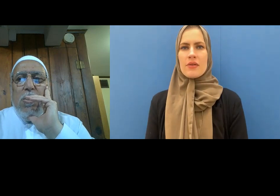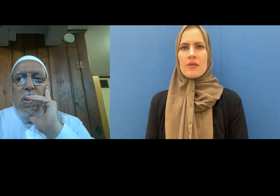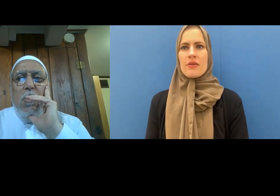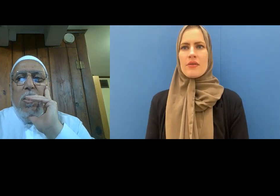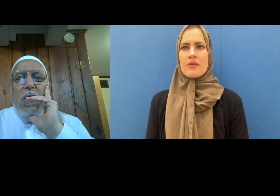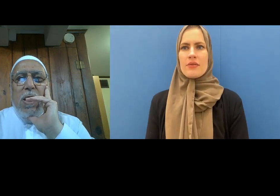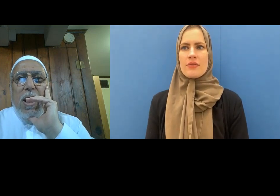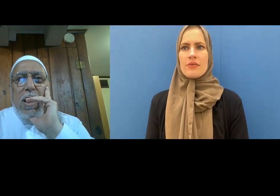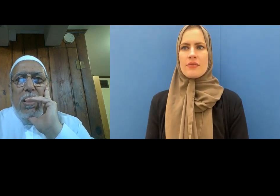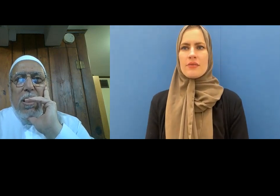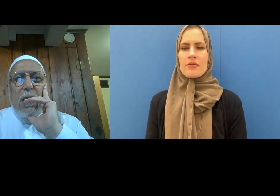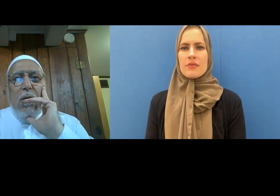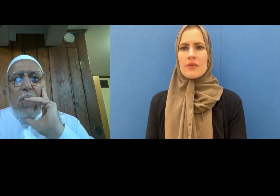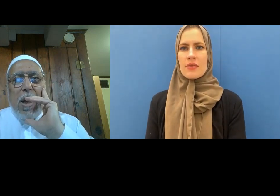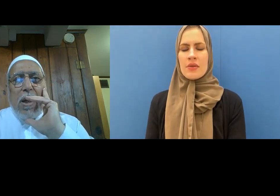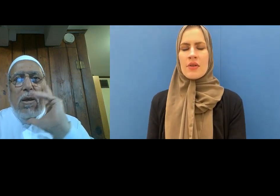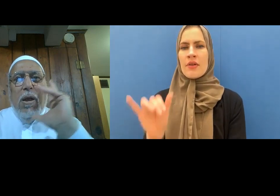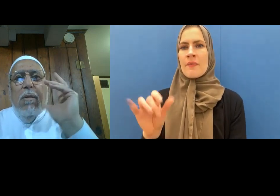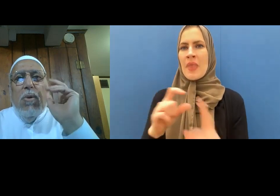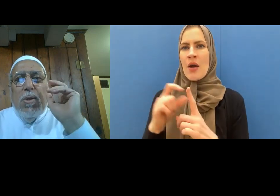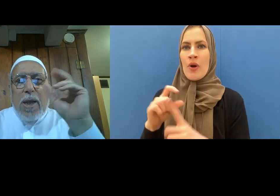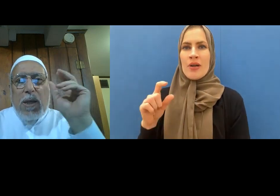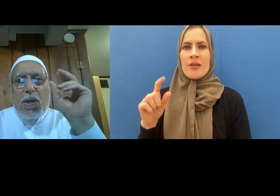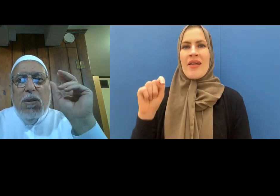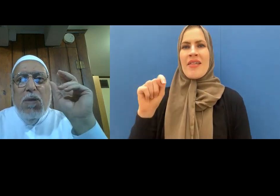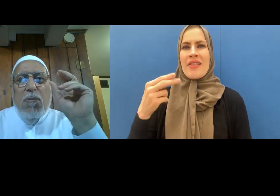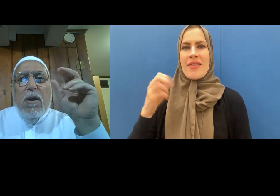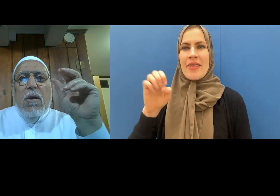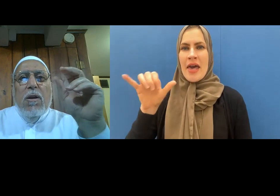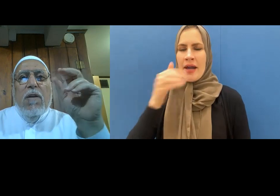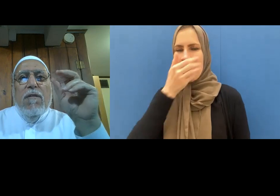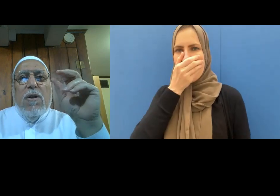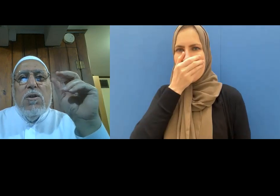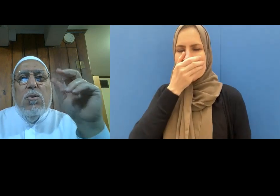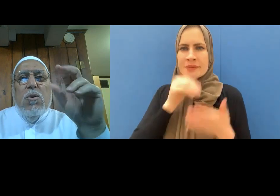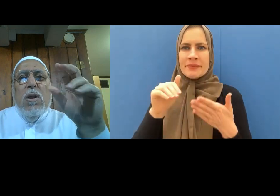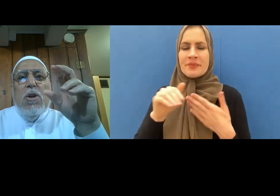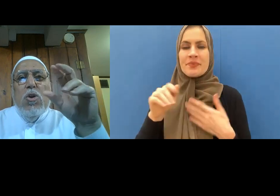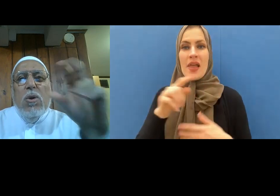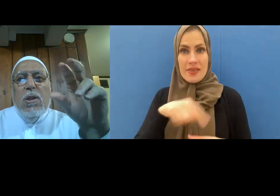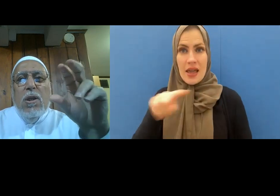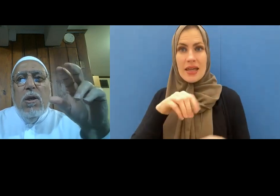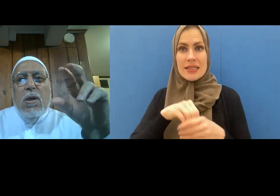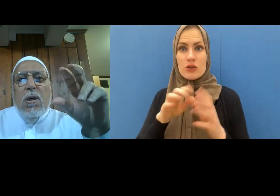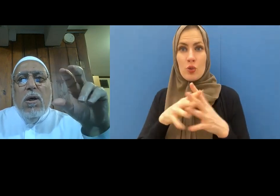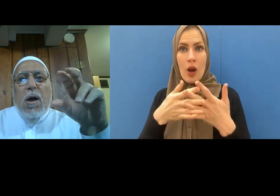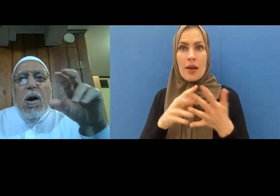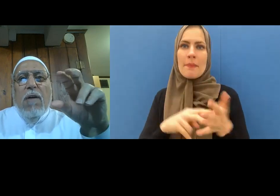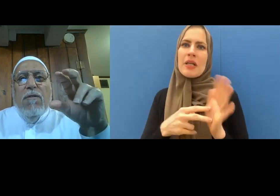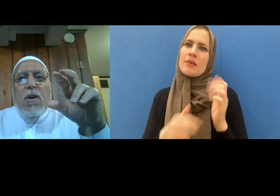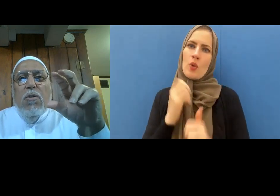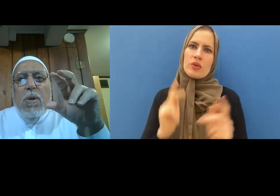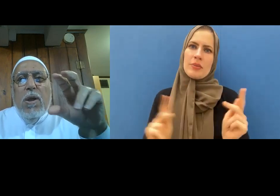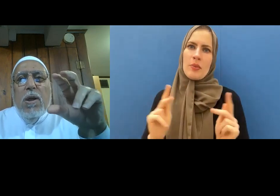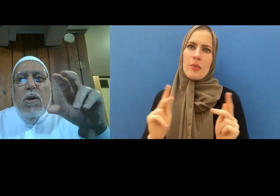Of course, the word they in the Quran, in most cases, refers to the majority